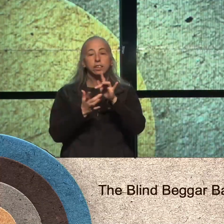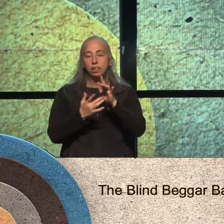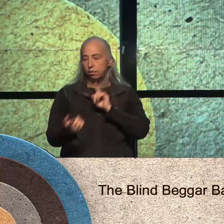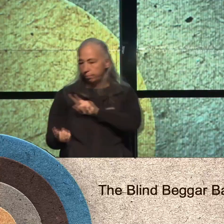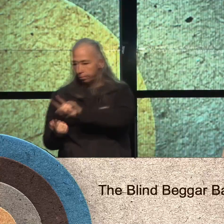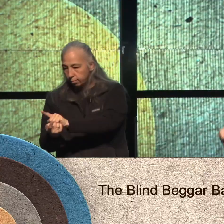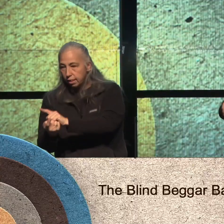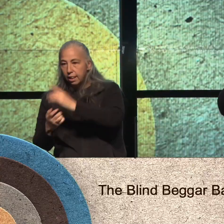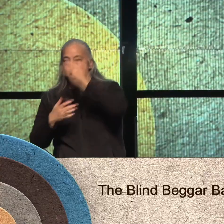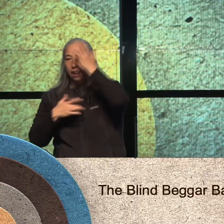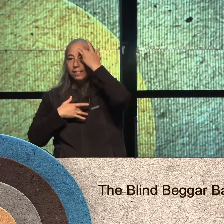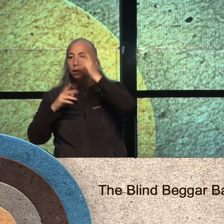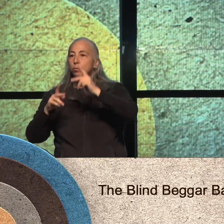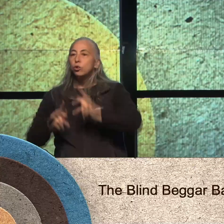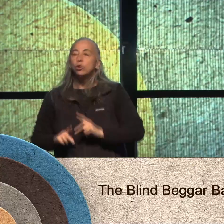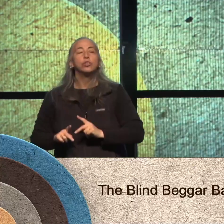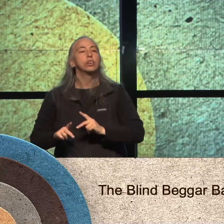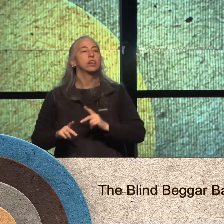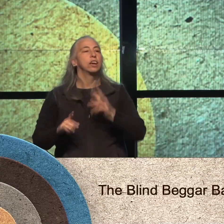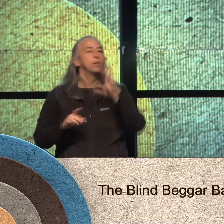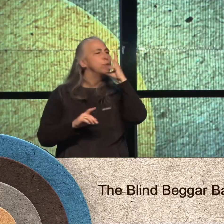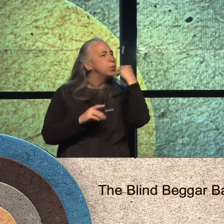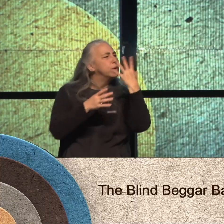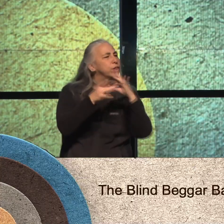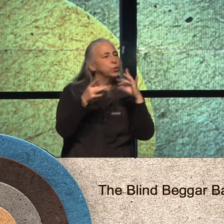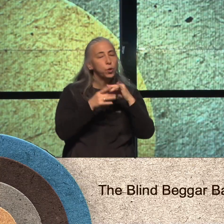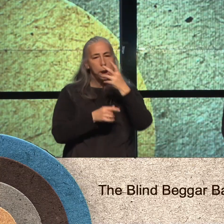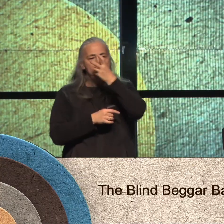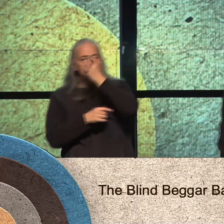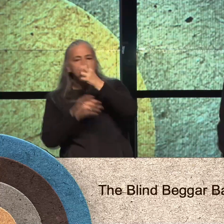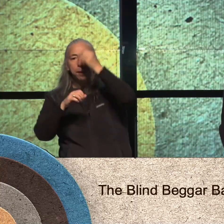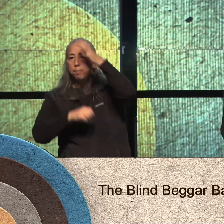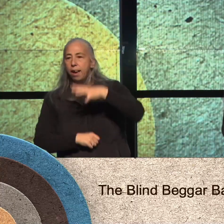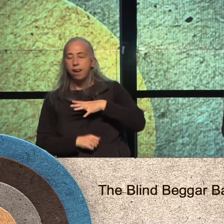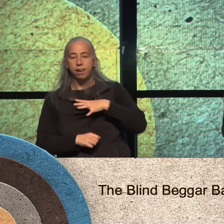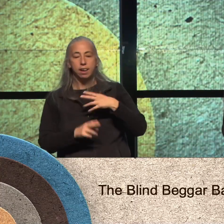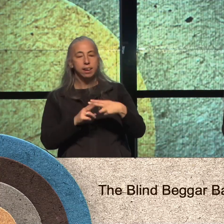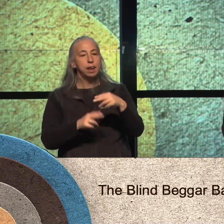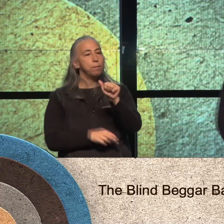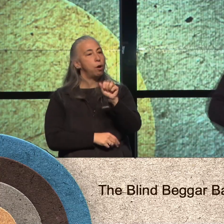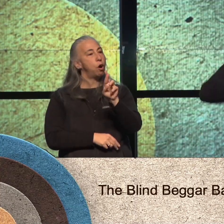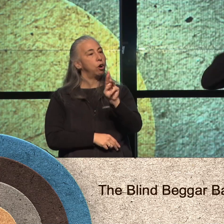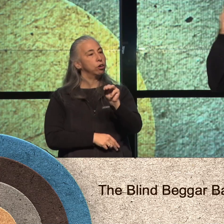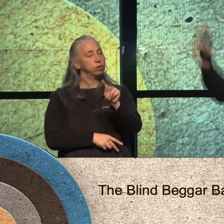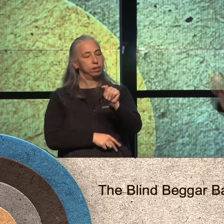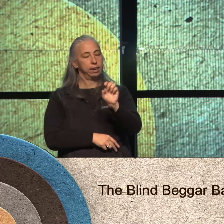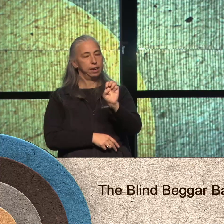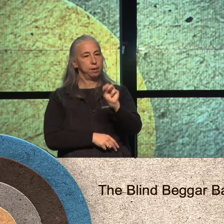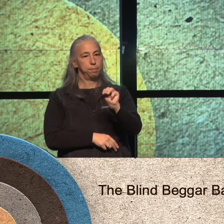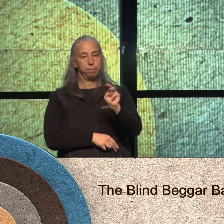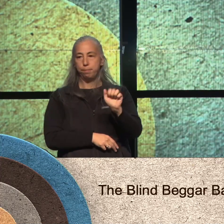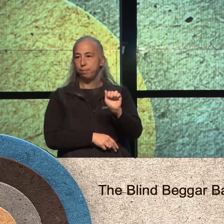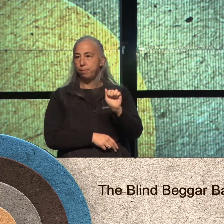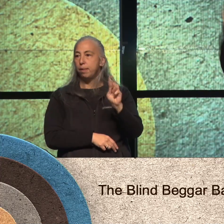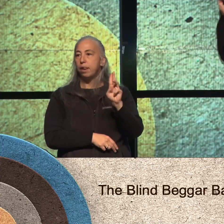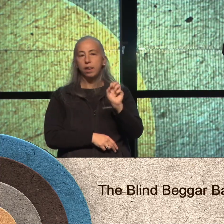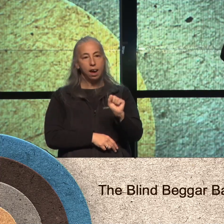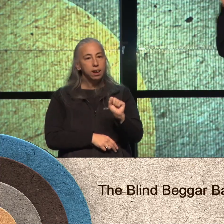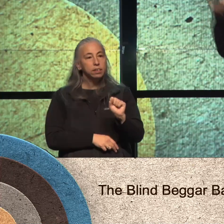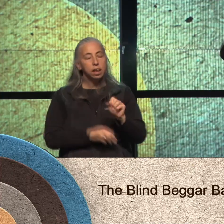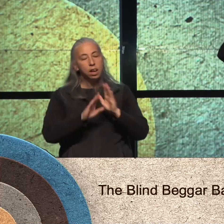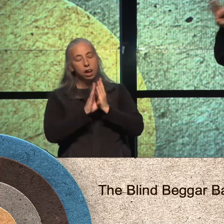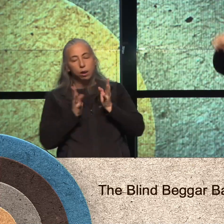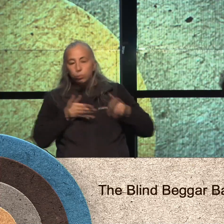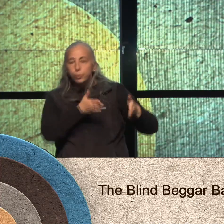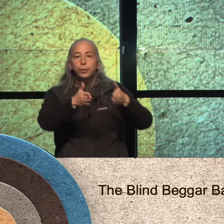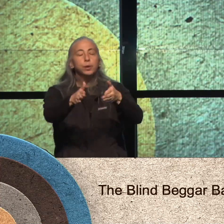story of this blind man who was begging, and his name was Bartimaeus. And he was hollering on the side of the road, Jesus, Son